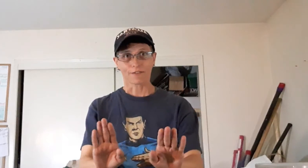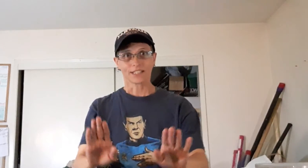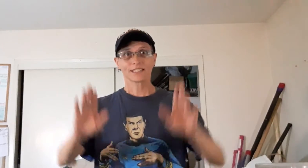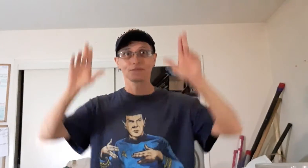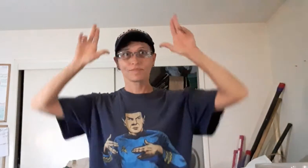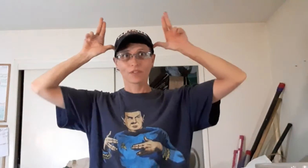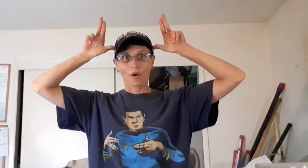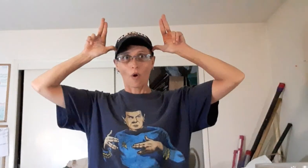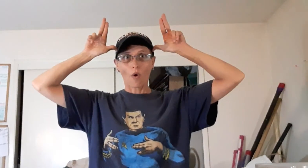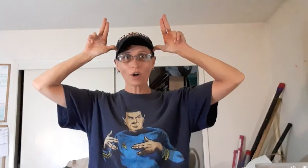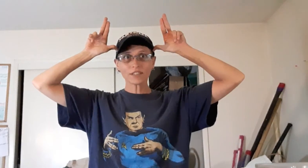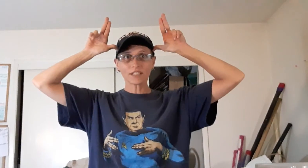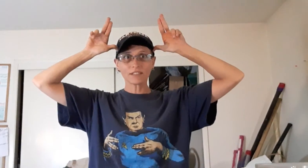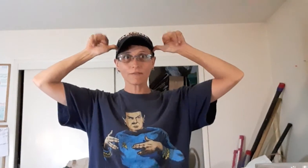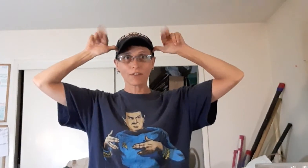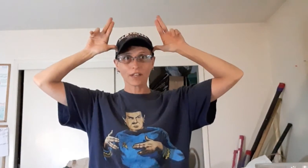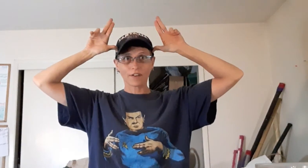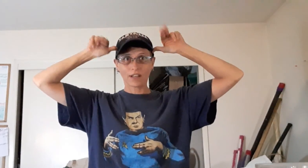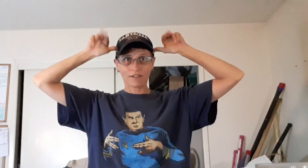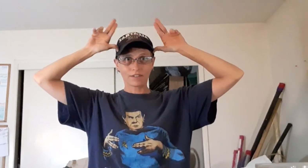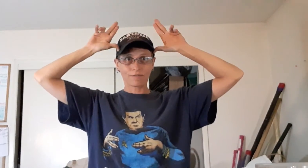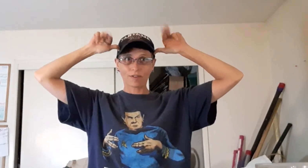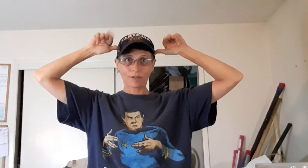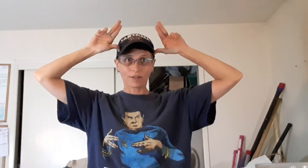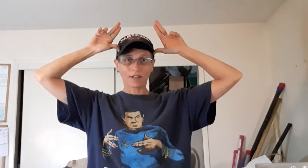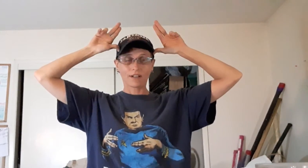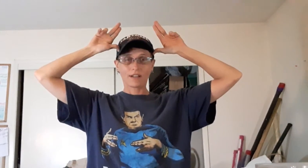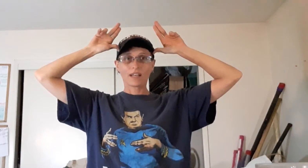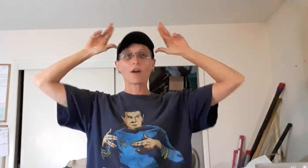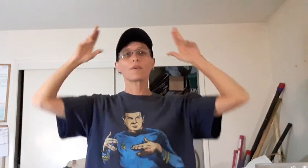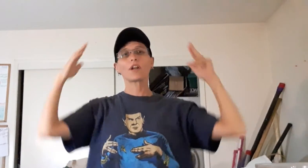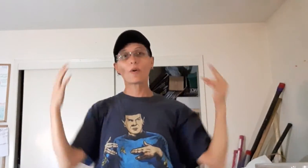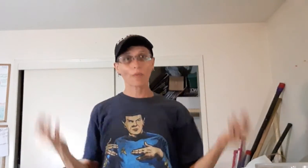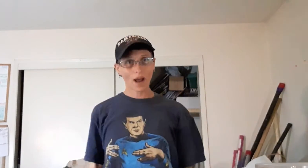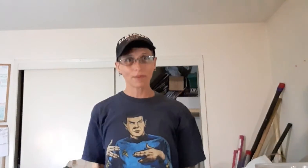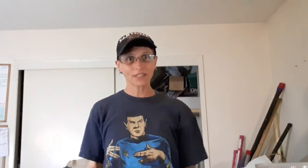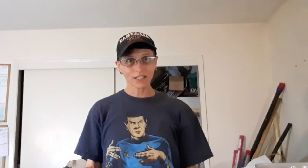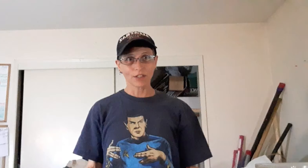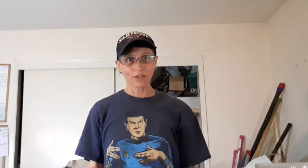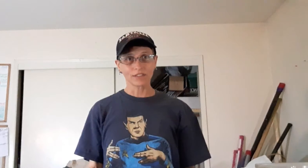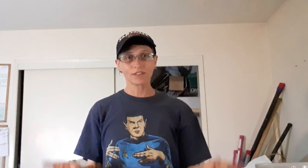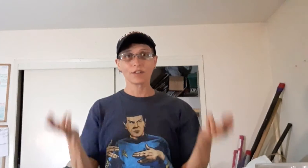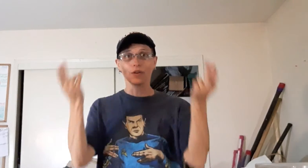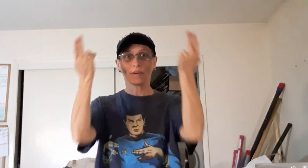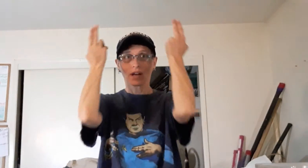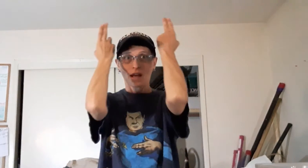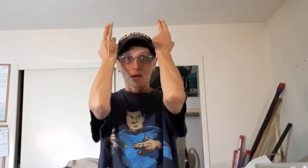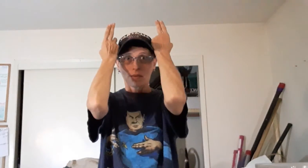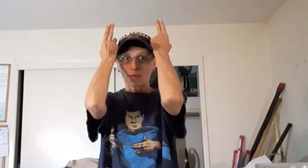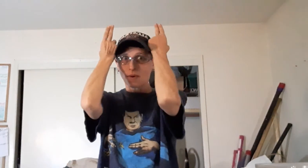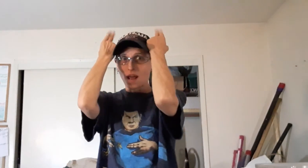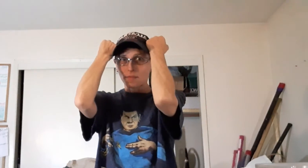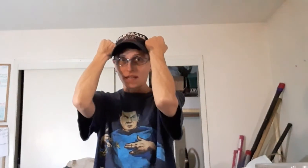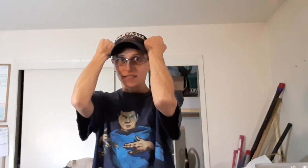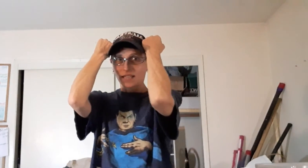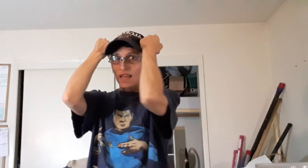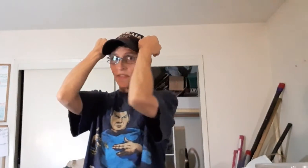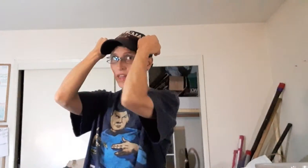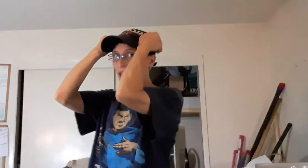difference. Horses flick their ears forward. Now we know rabbits can do this too, but rabbits, they like